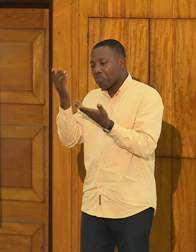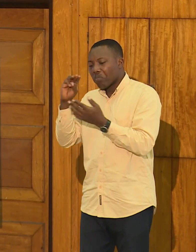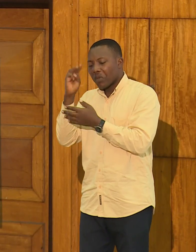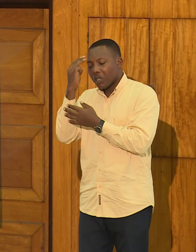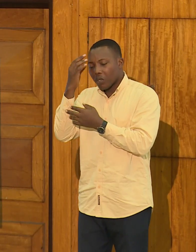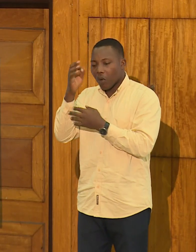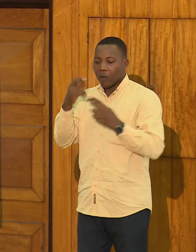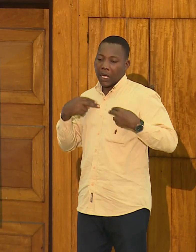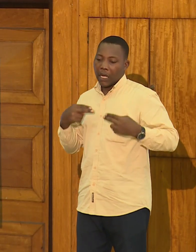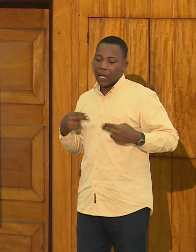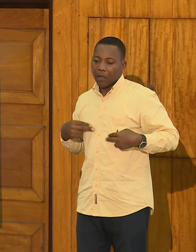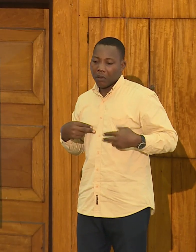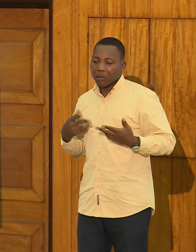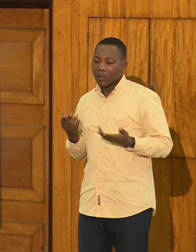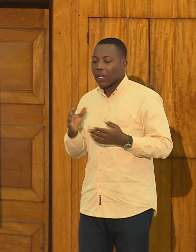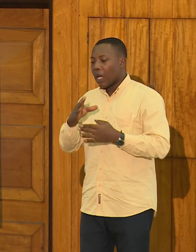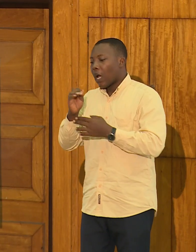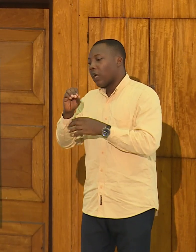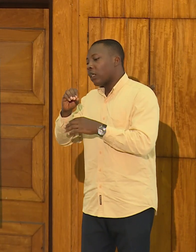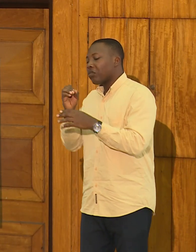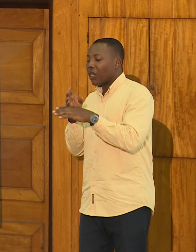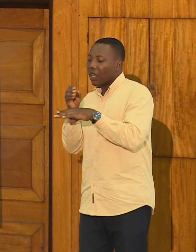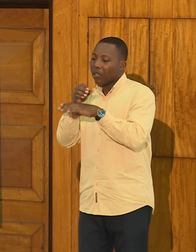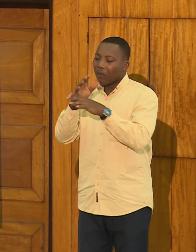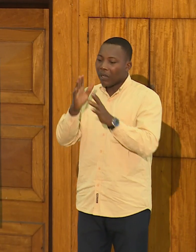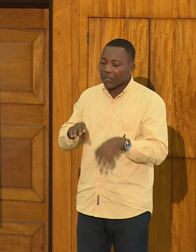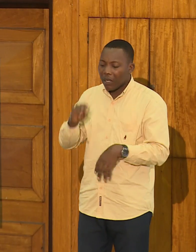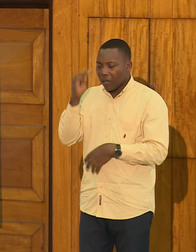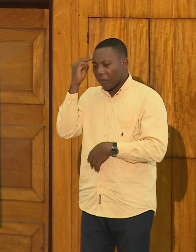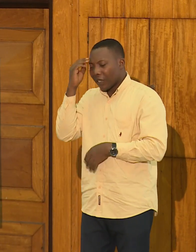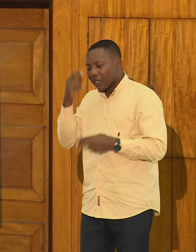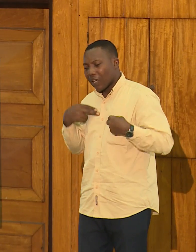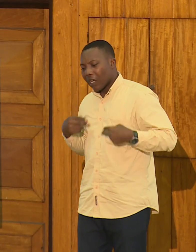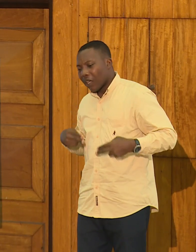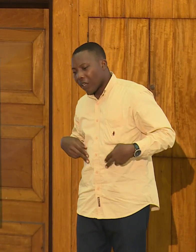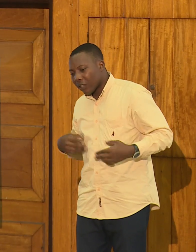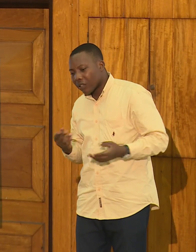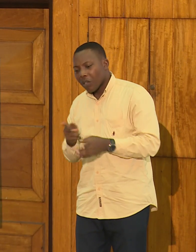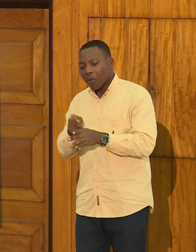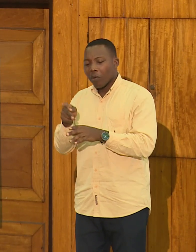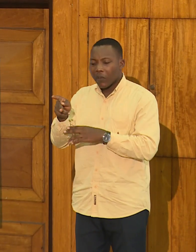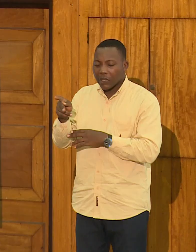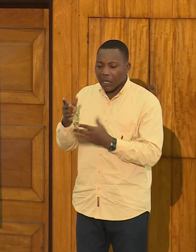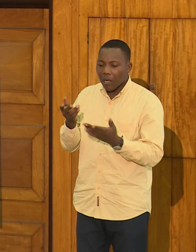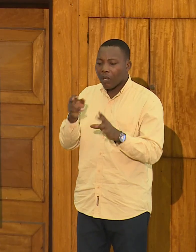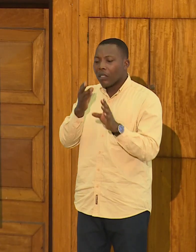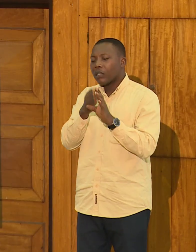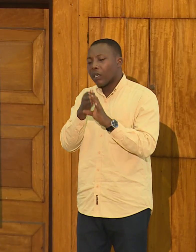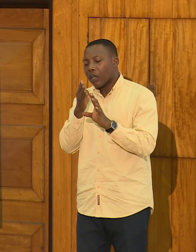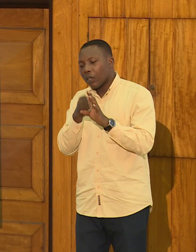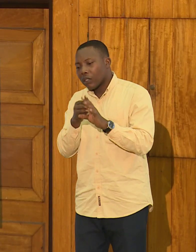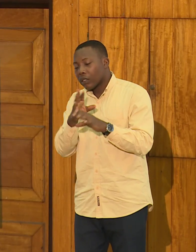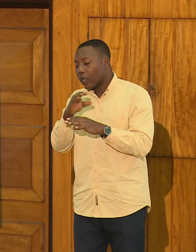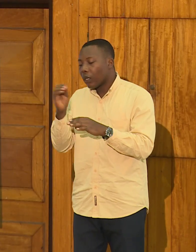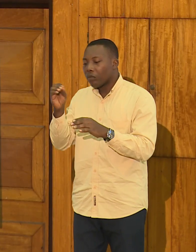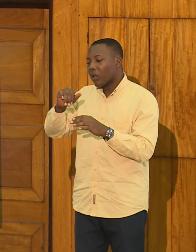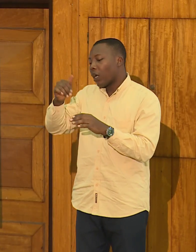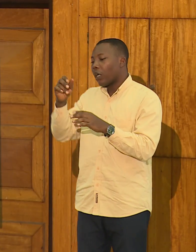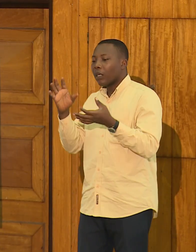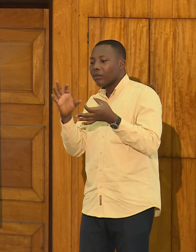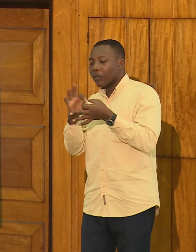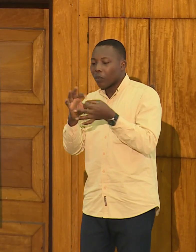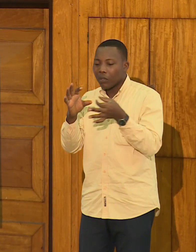Care nurses, counselors, mental health professionals, psychologists, and various funding partners. And this